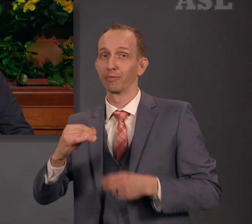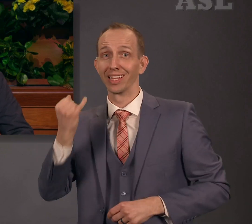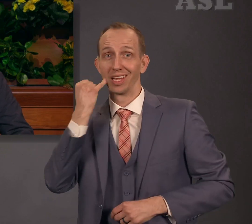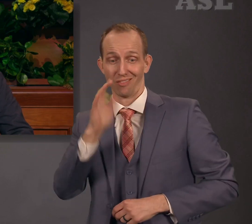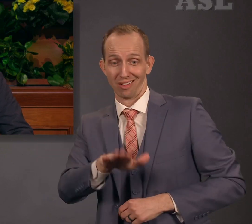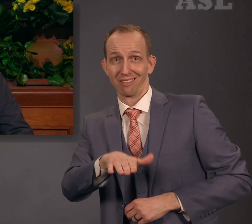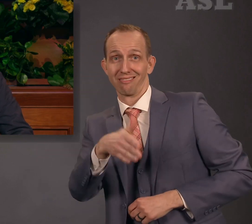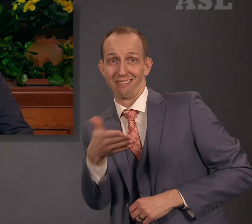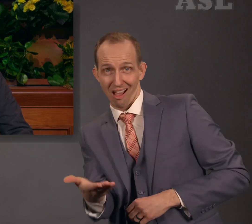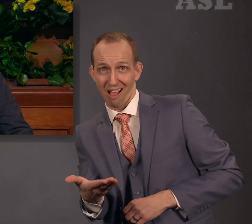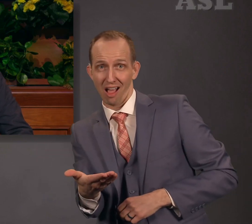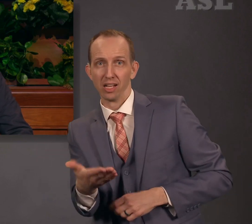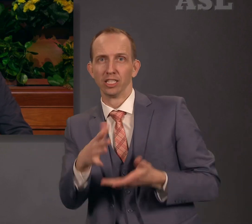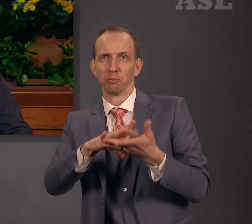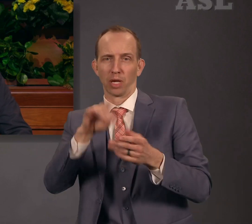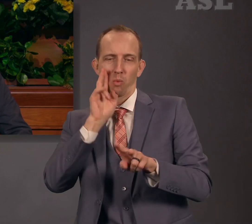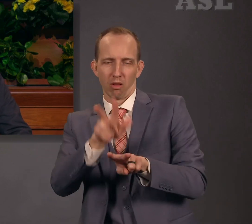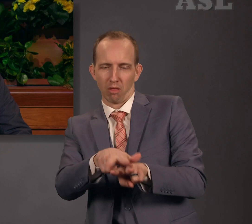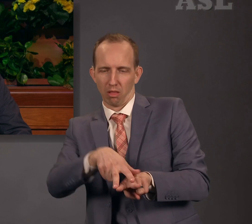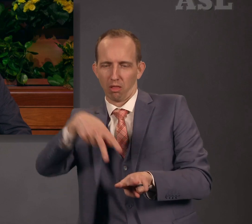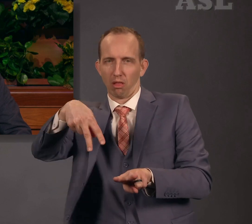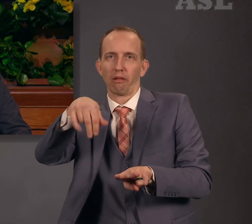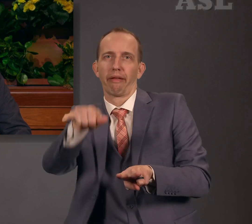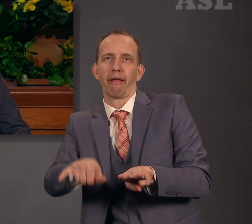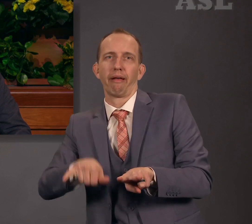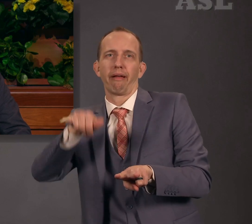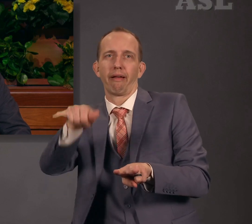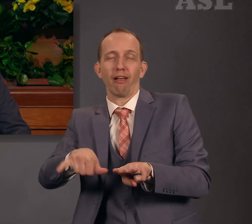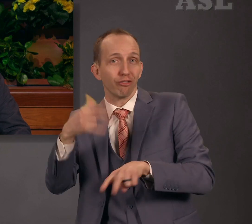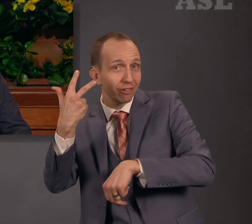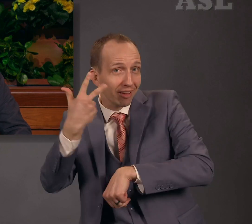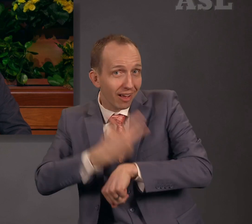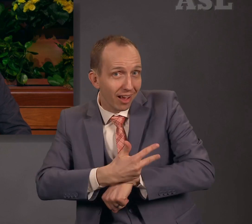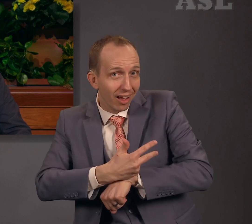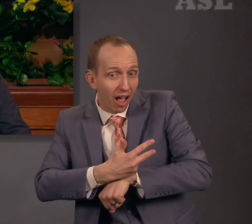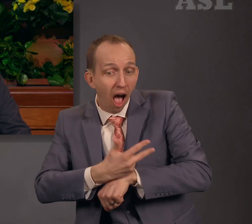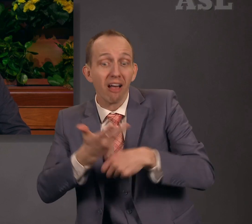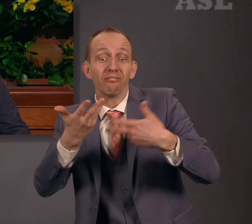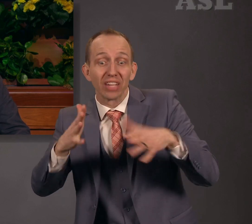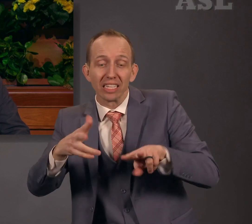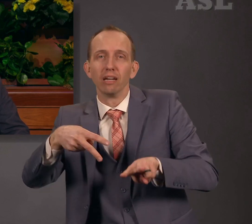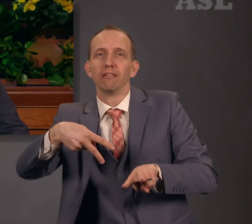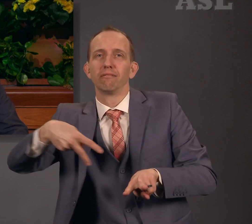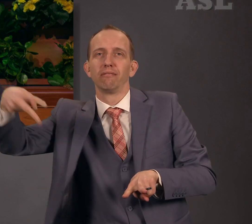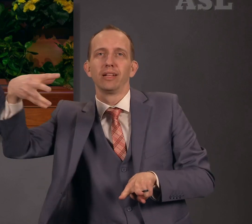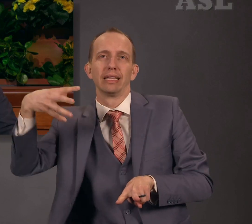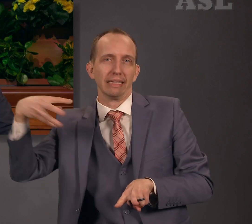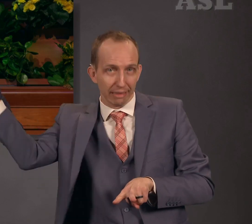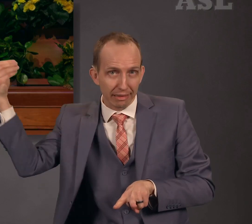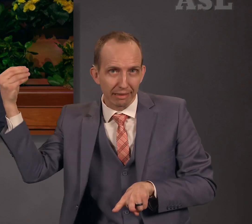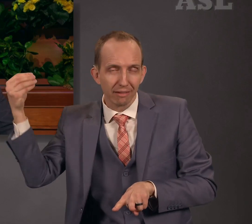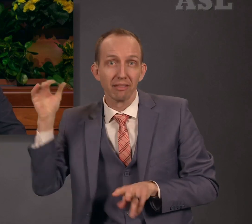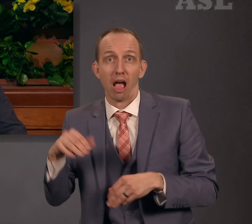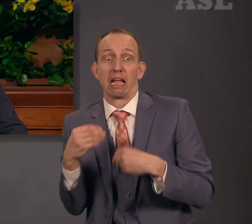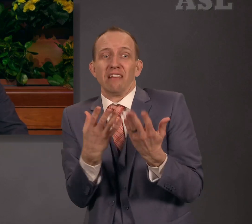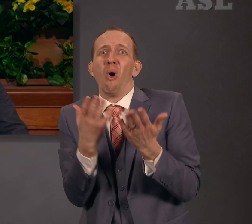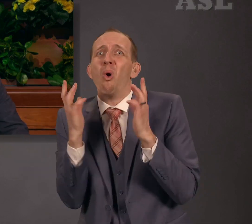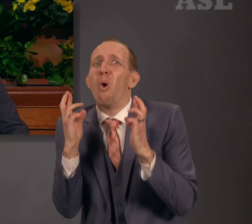of those who died would remain with the body for 3 days, offering hope that life was still